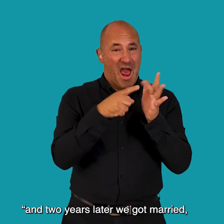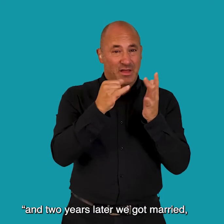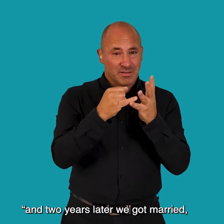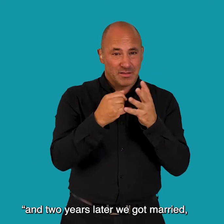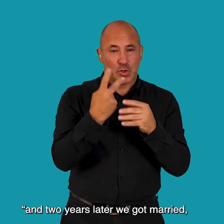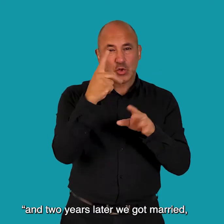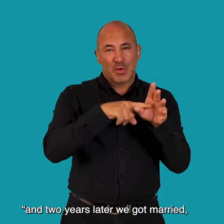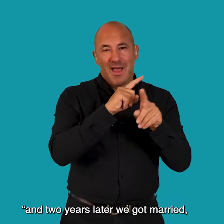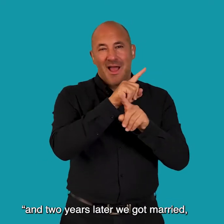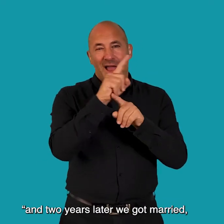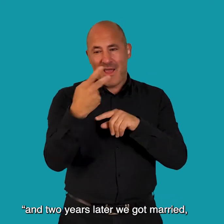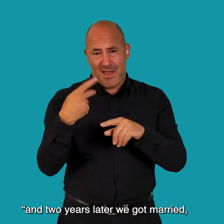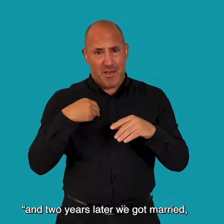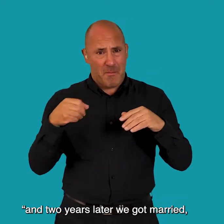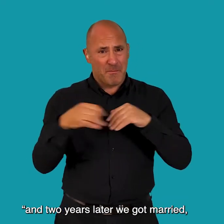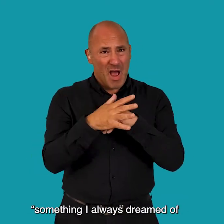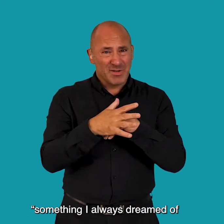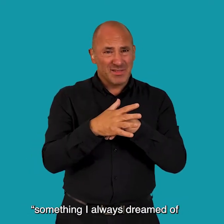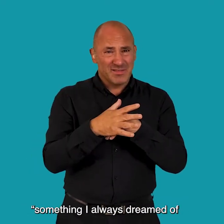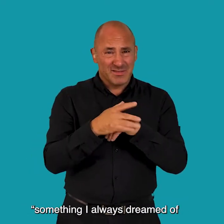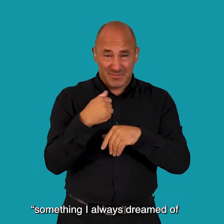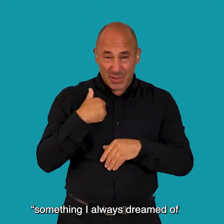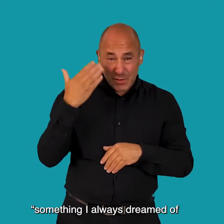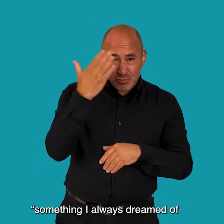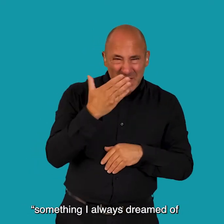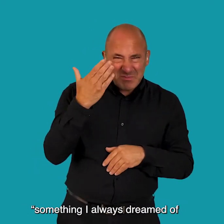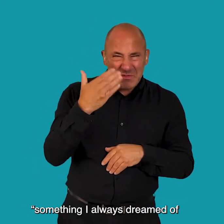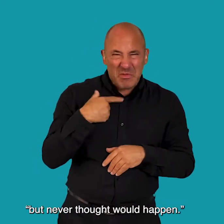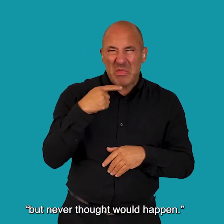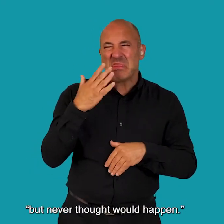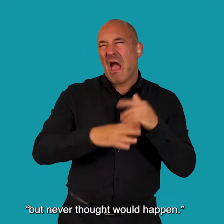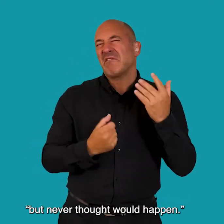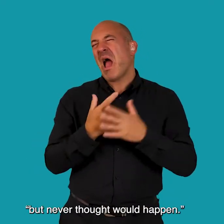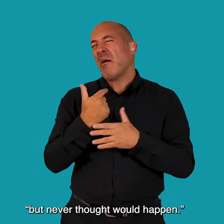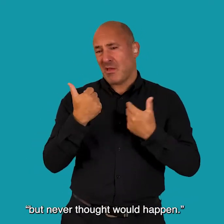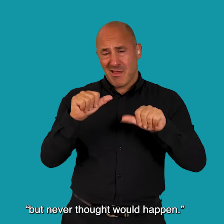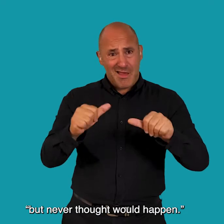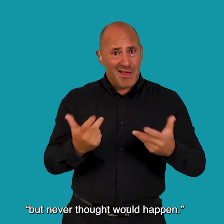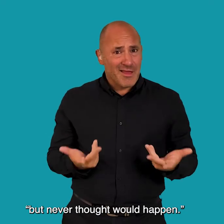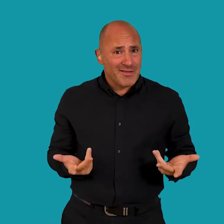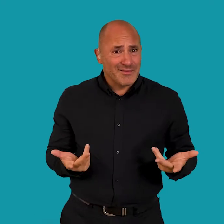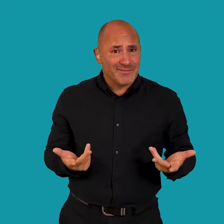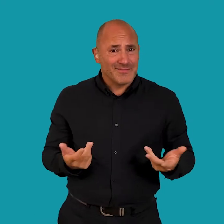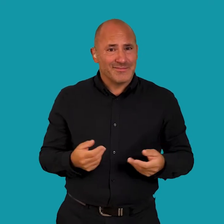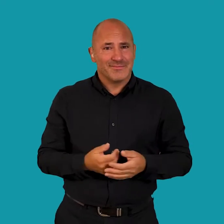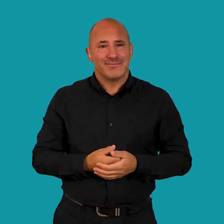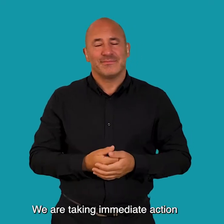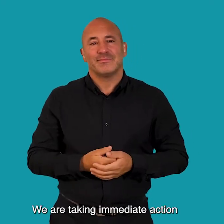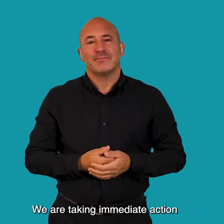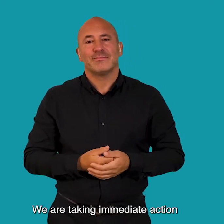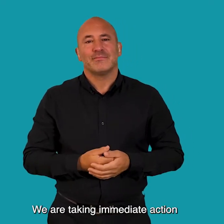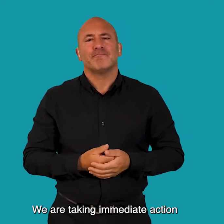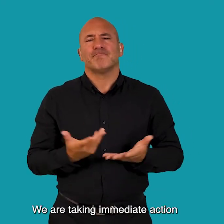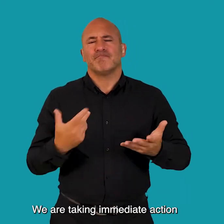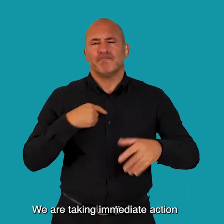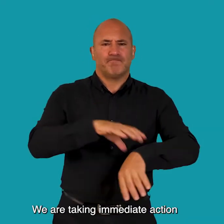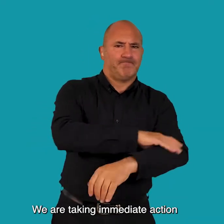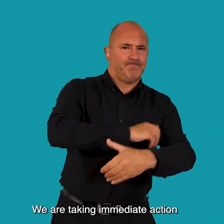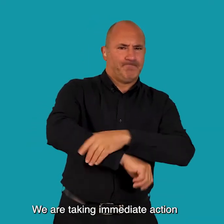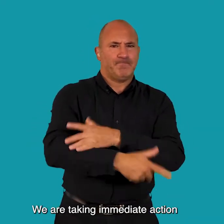2 years later we got married, something I always dreamed of but never thought would happen." We are taking immediate action